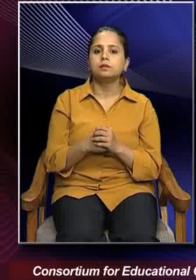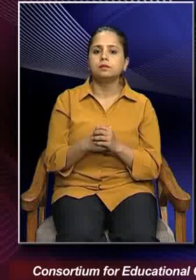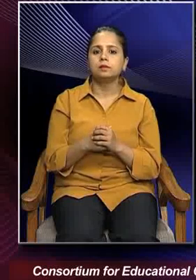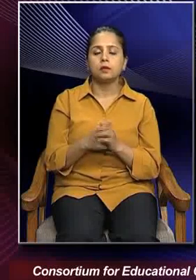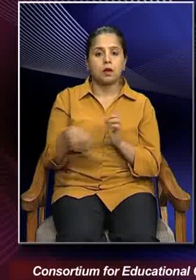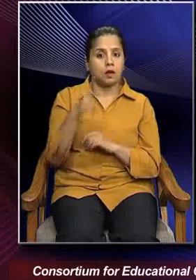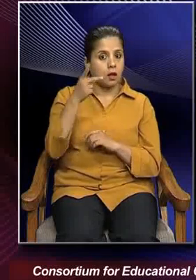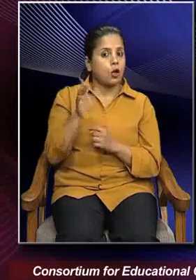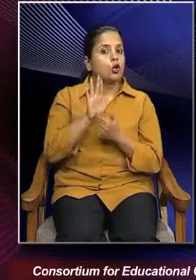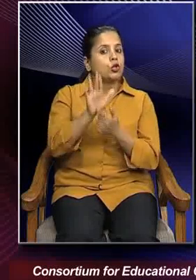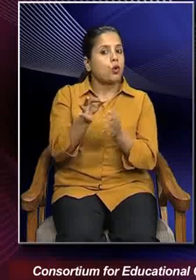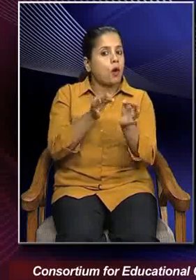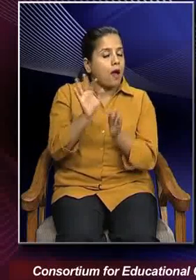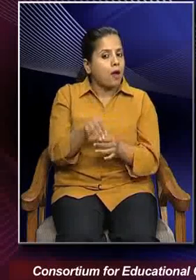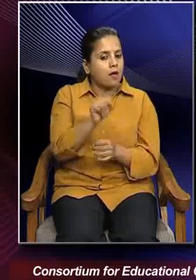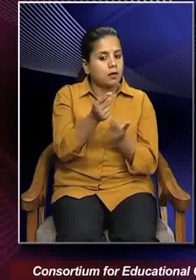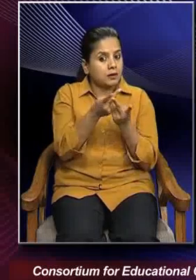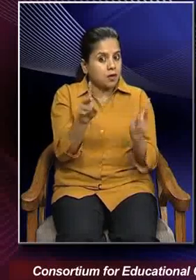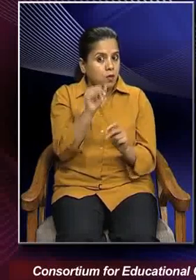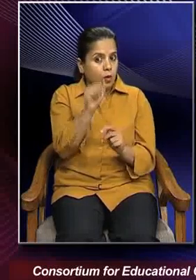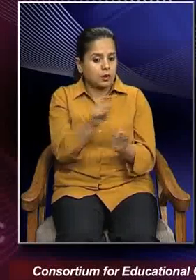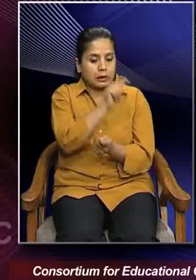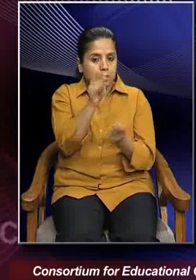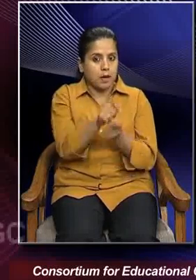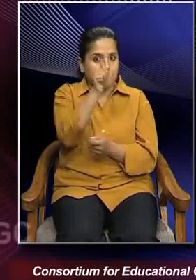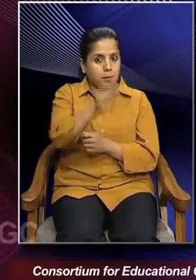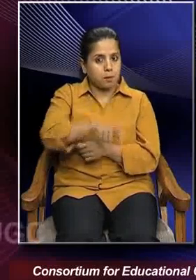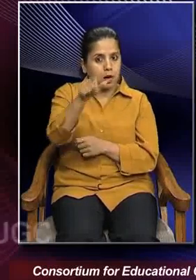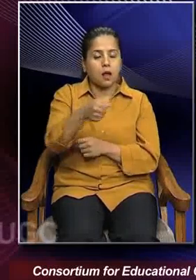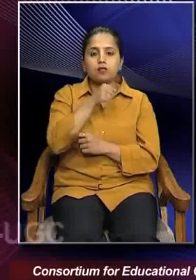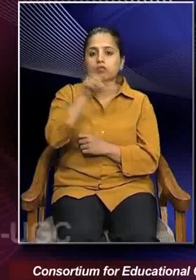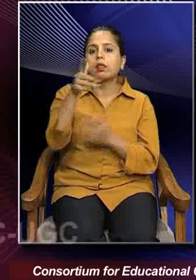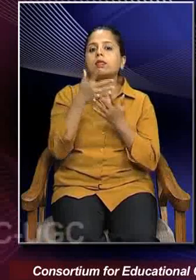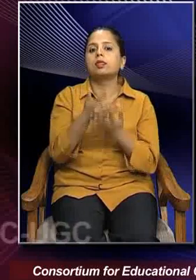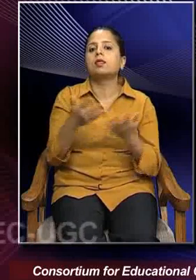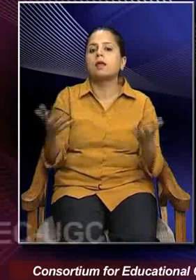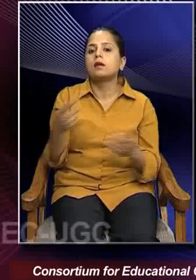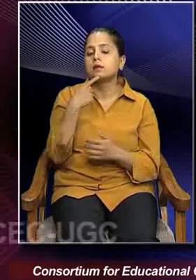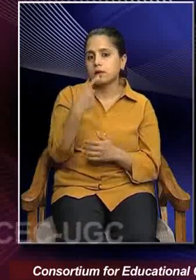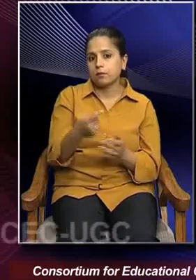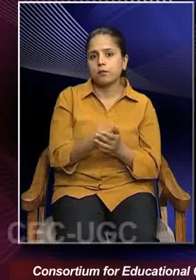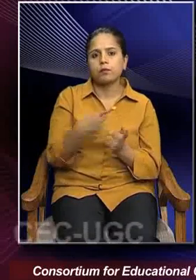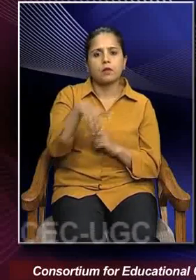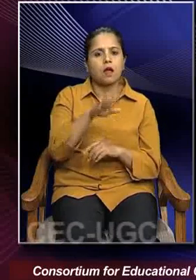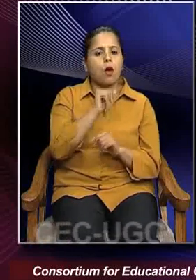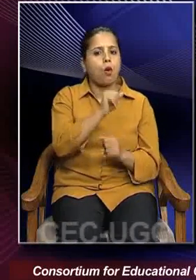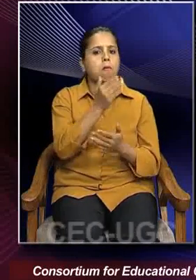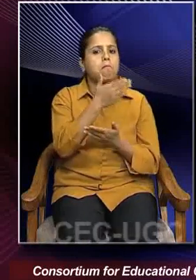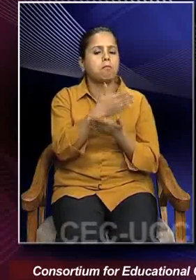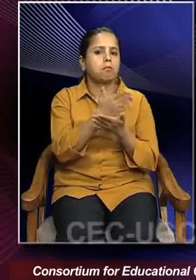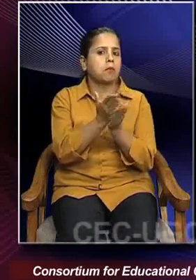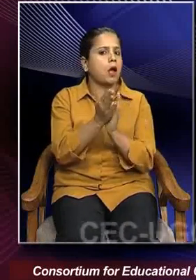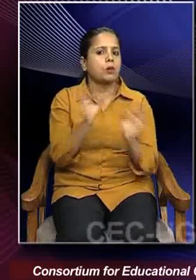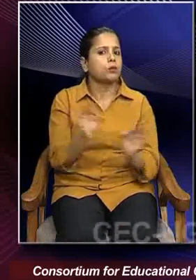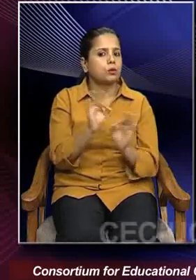It indicates that unique or specific individuality of eternal substances which have no parts.